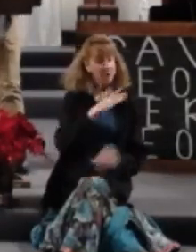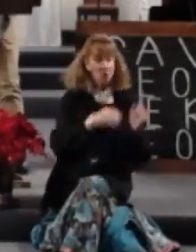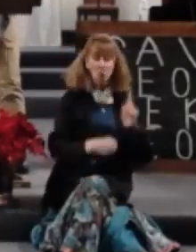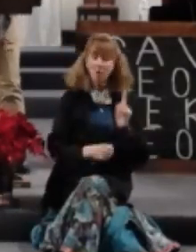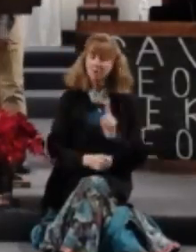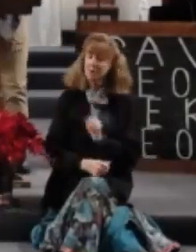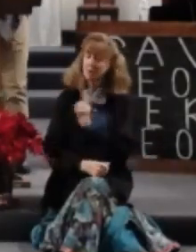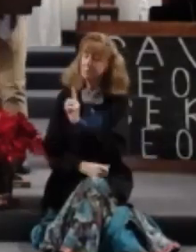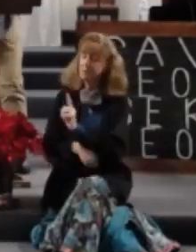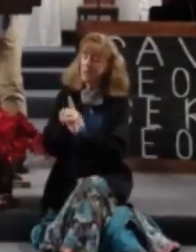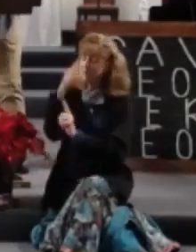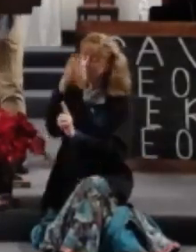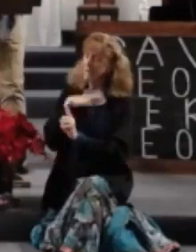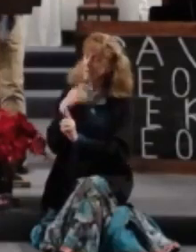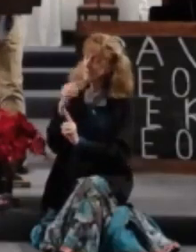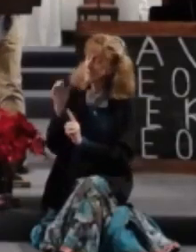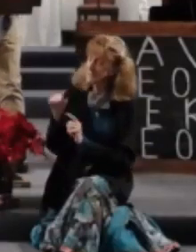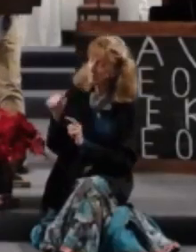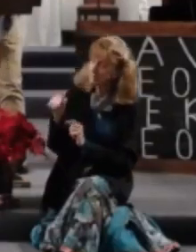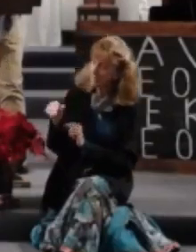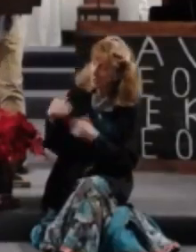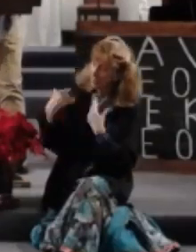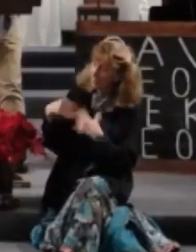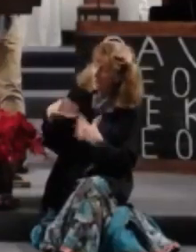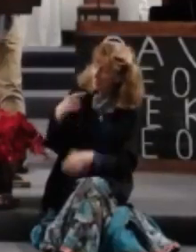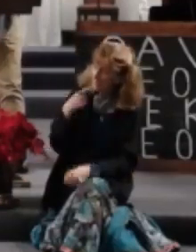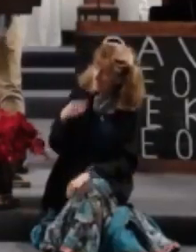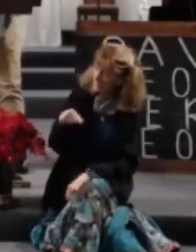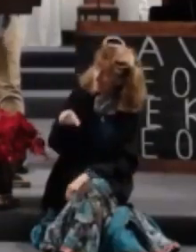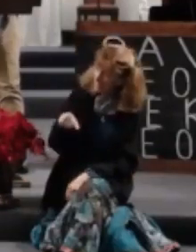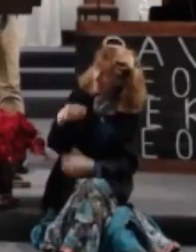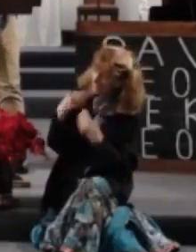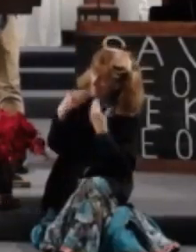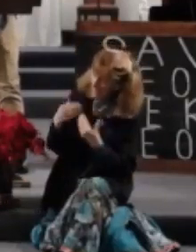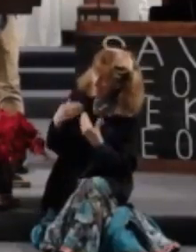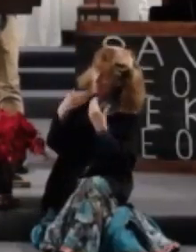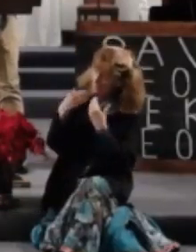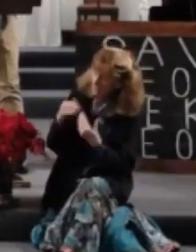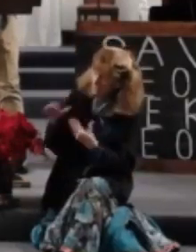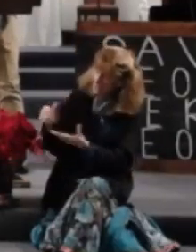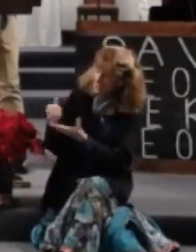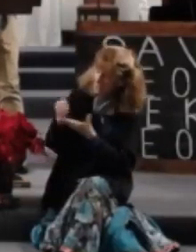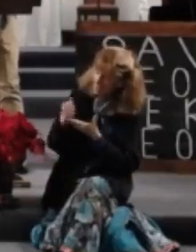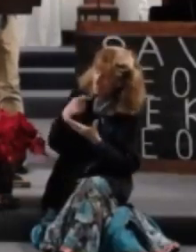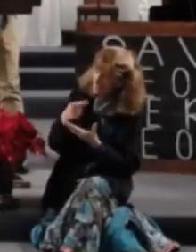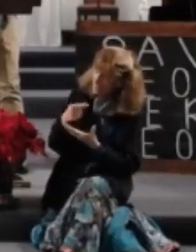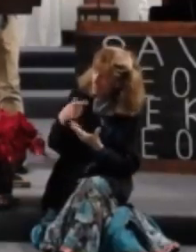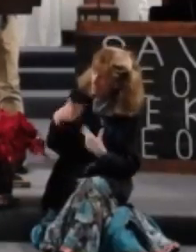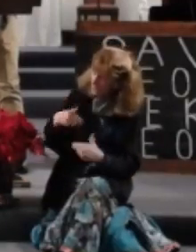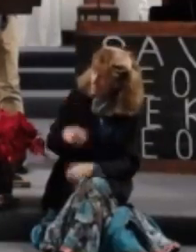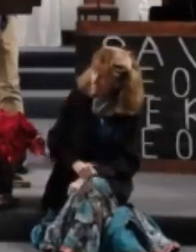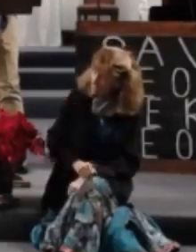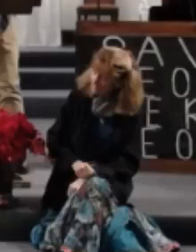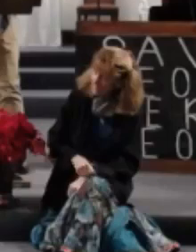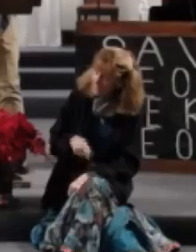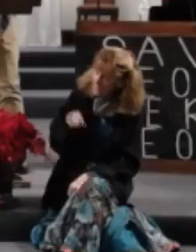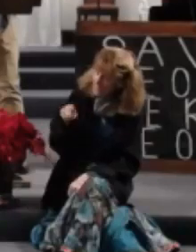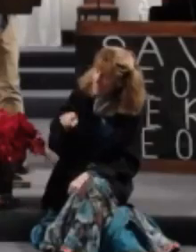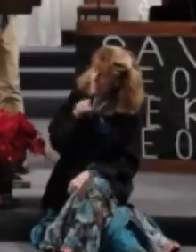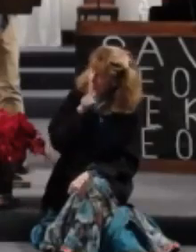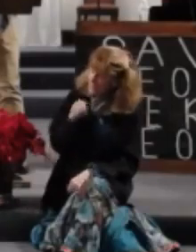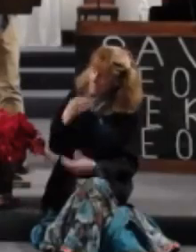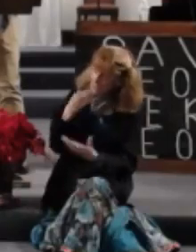up to the guy who gave him the teeth, you know, his benefactor, and he thanks him for his help. And he says, "You know what, you really did